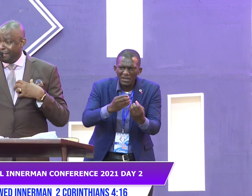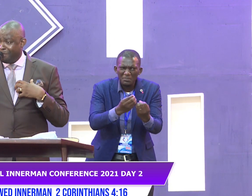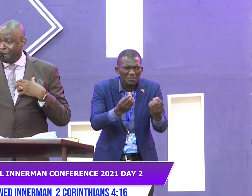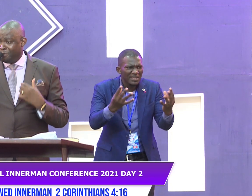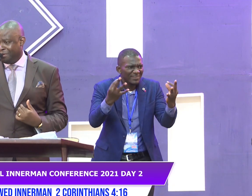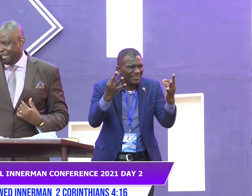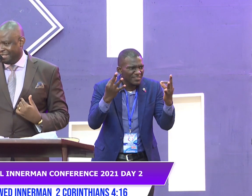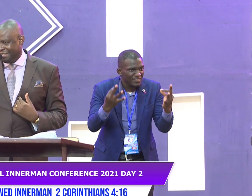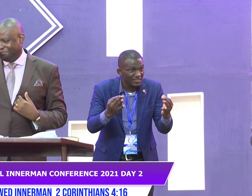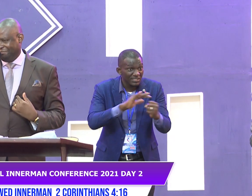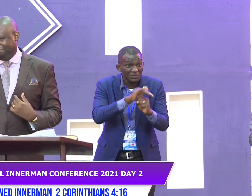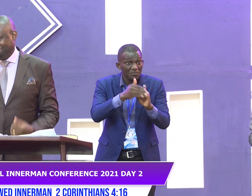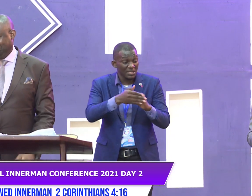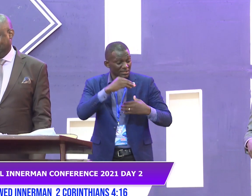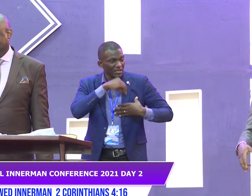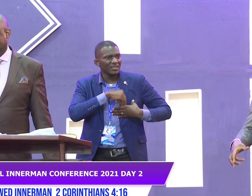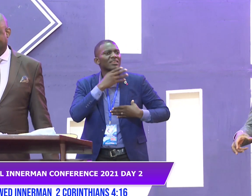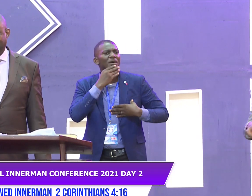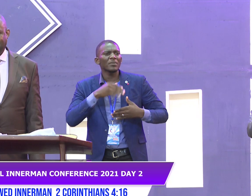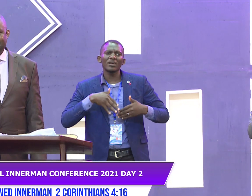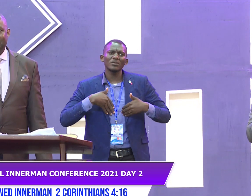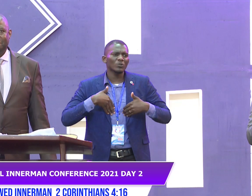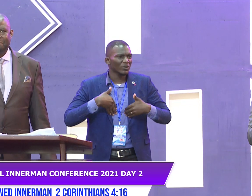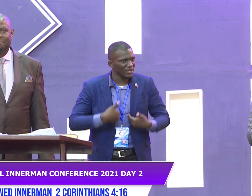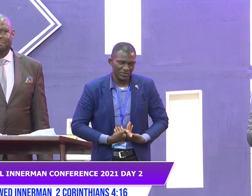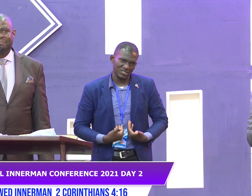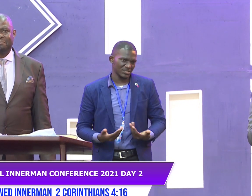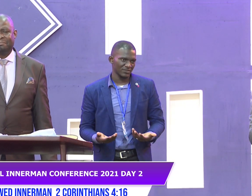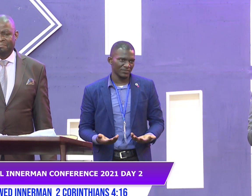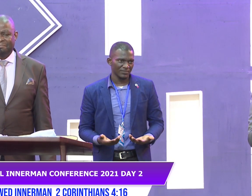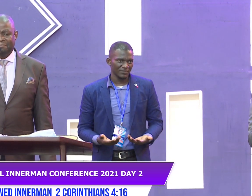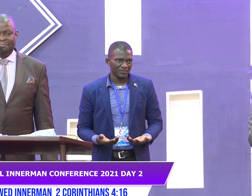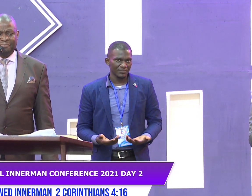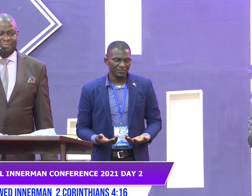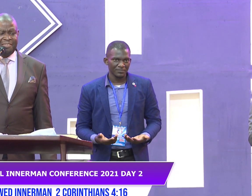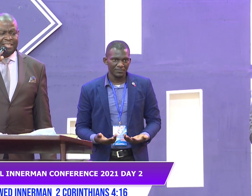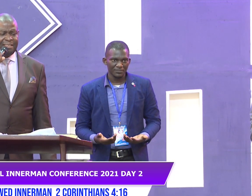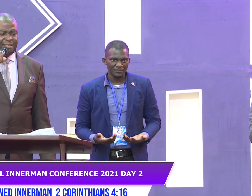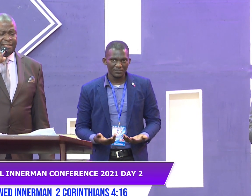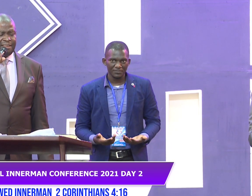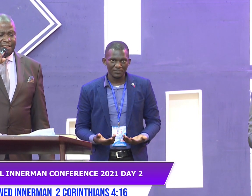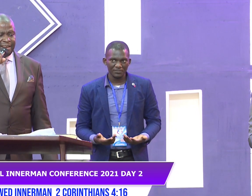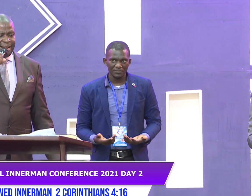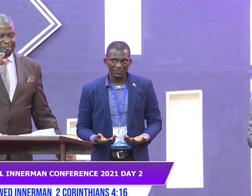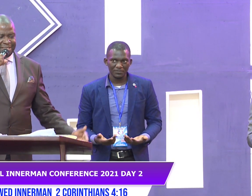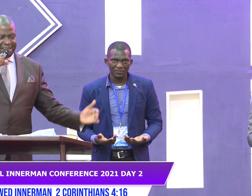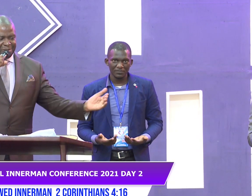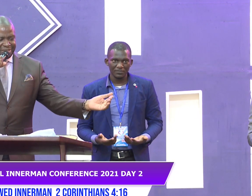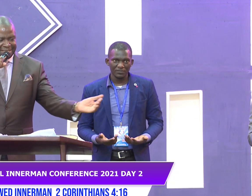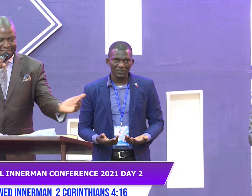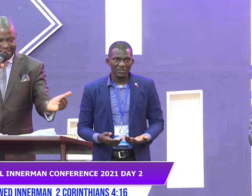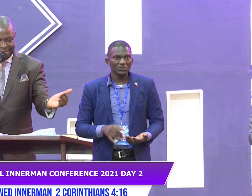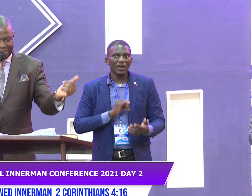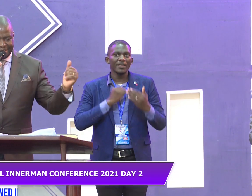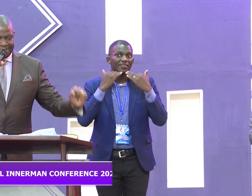our inner man worried. Era twetoloddwa ebintu bingi nnyo ebisobola okutomera omuntu waffe w'omunda okweraliikirira. I blessed the